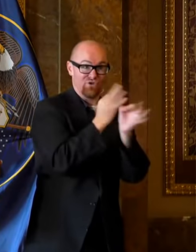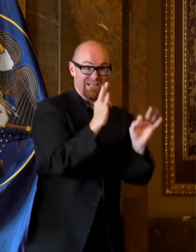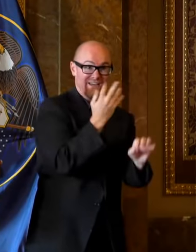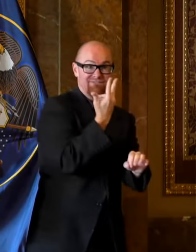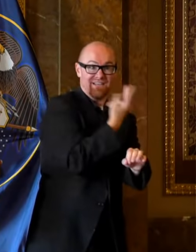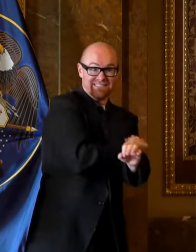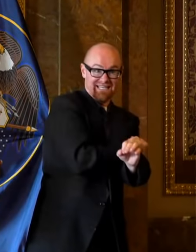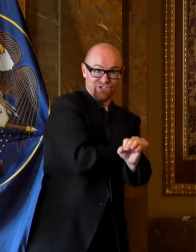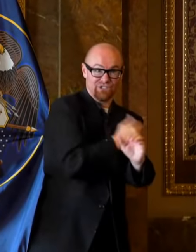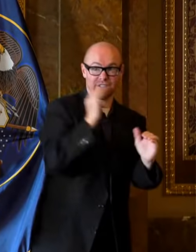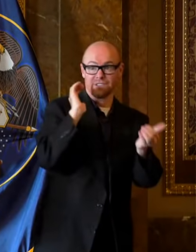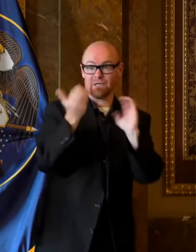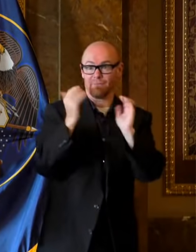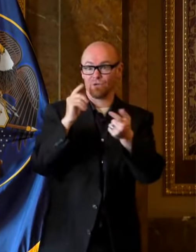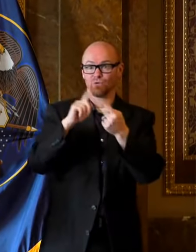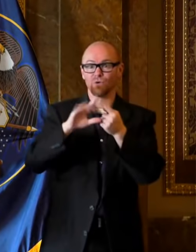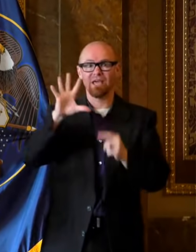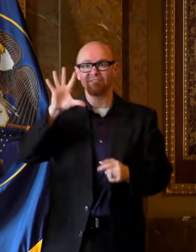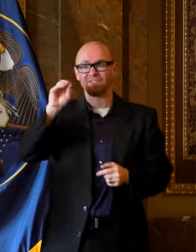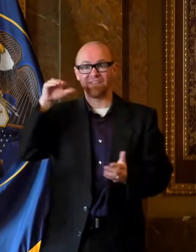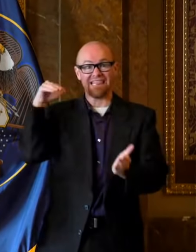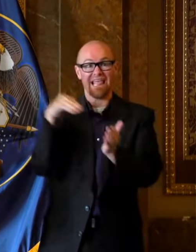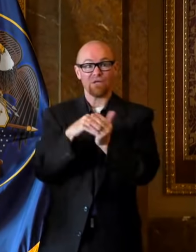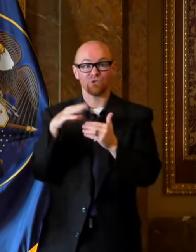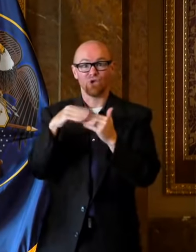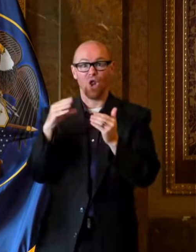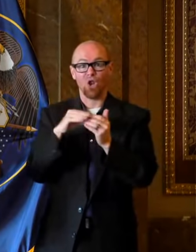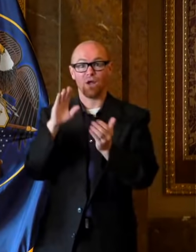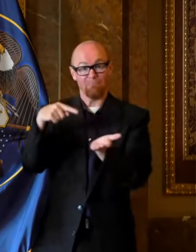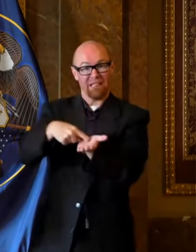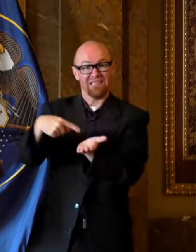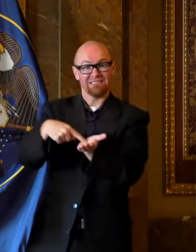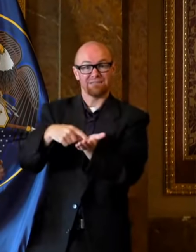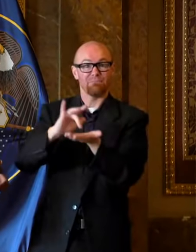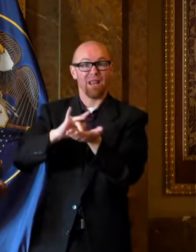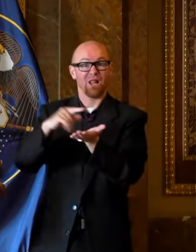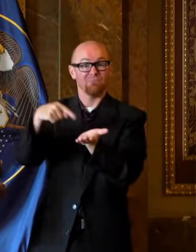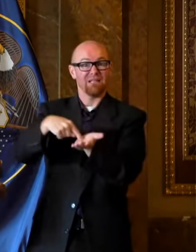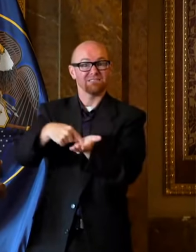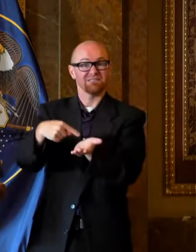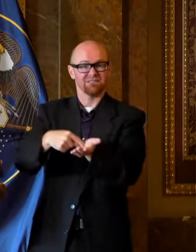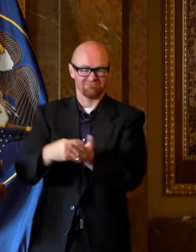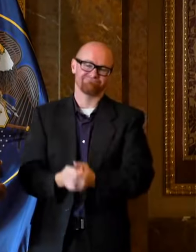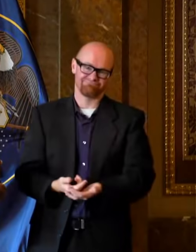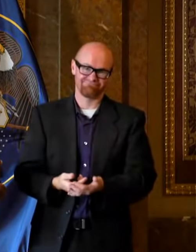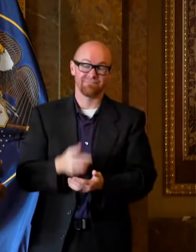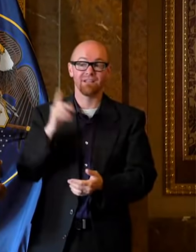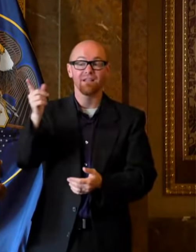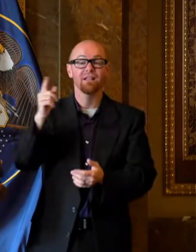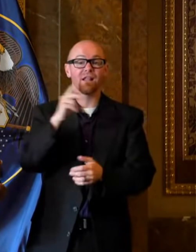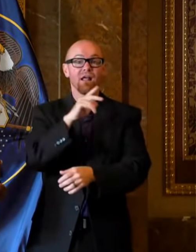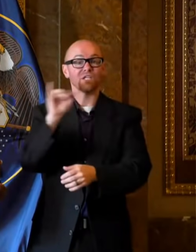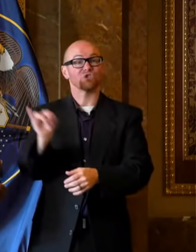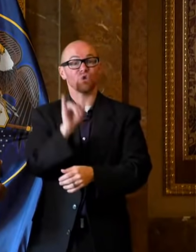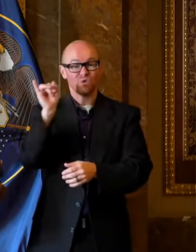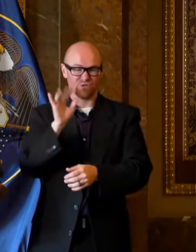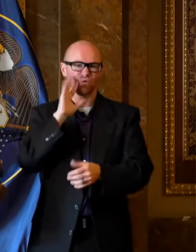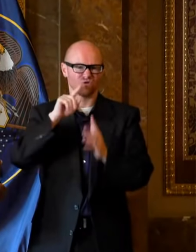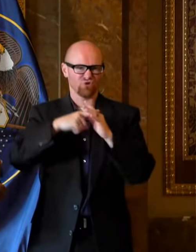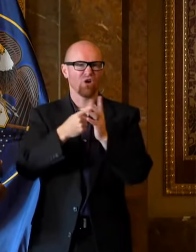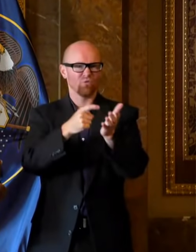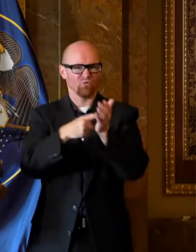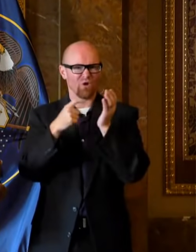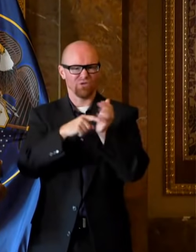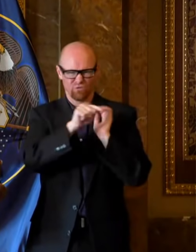versus $50,000, that's a pretty easy choice. And the market is going to start demanding more and more of that. And so that's